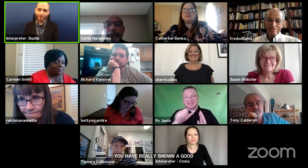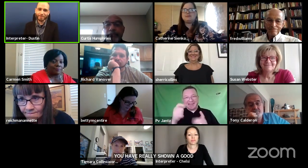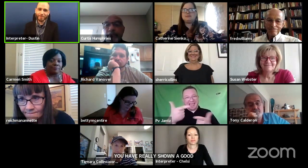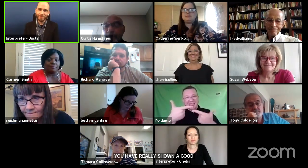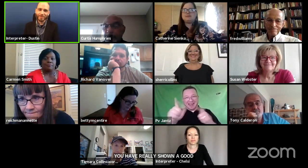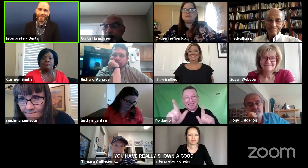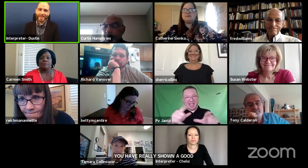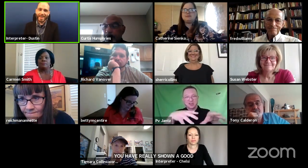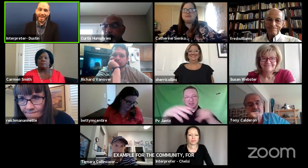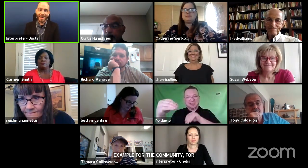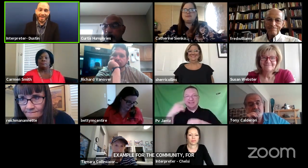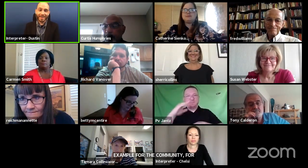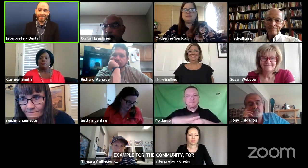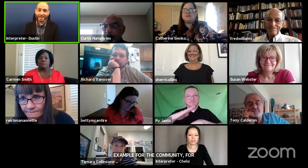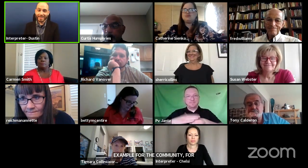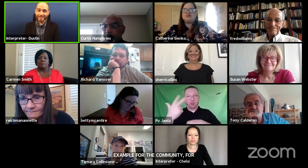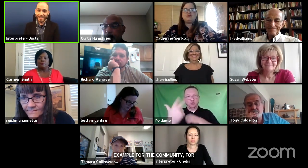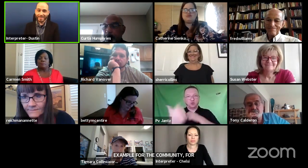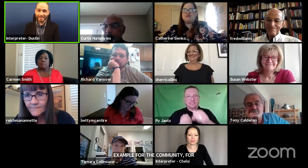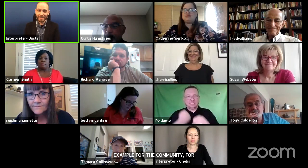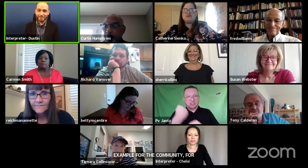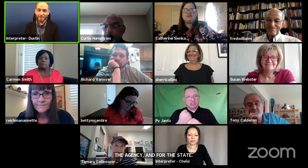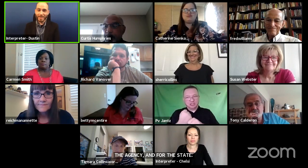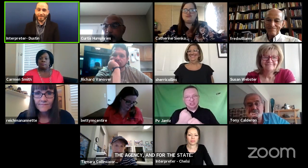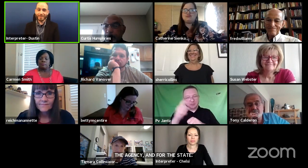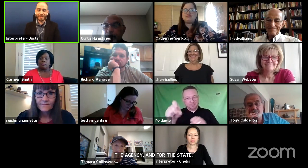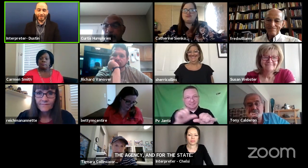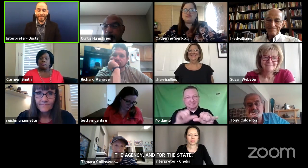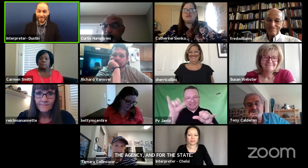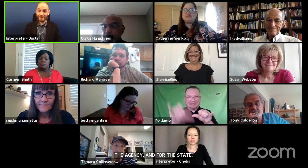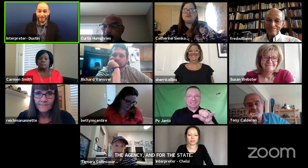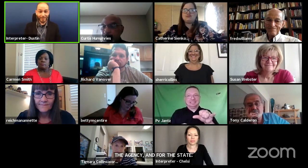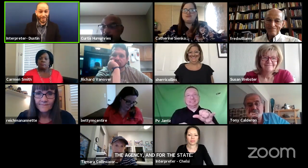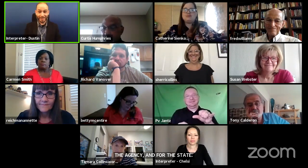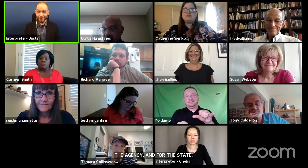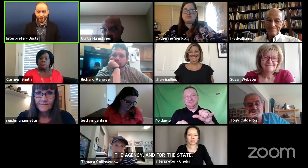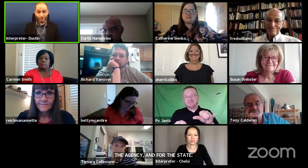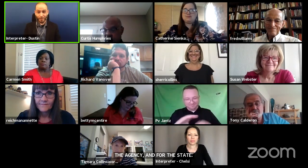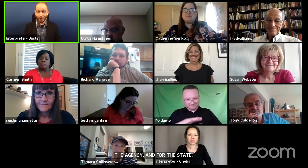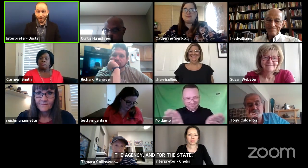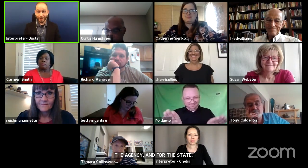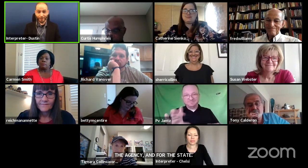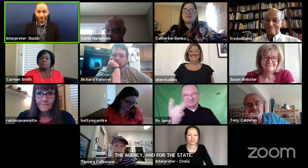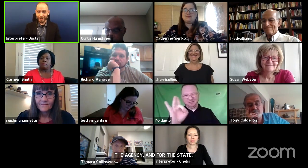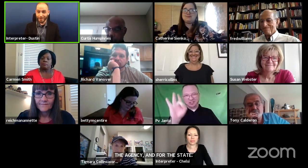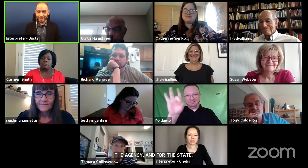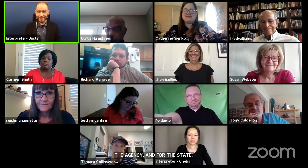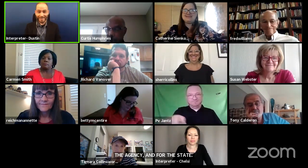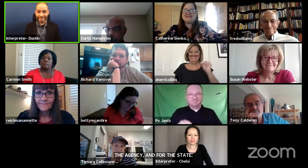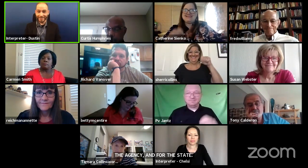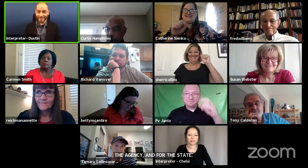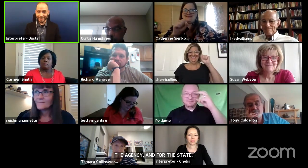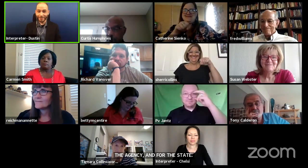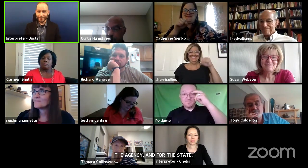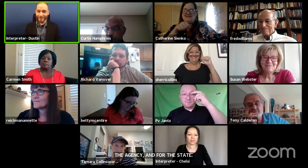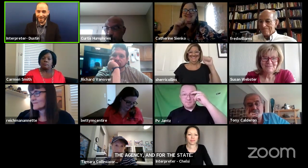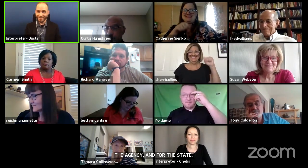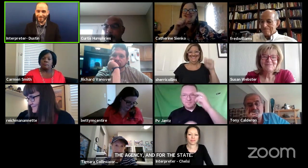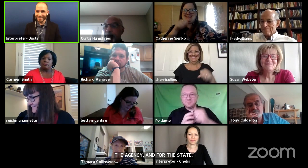have you. And I guess that doesn't mean, I guess that means you can't leave for 3 more years, right? You got to stay till